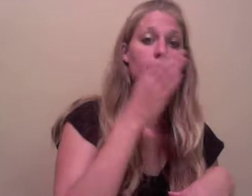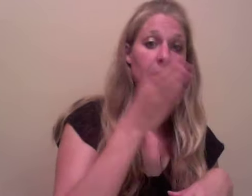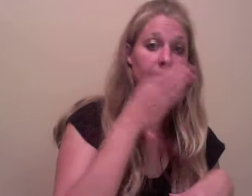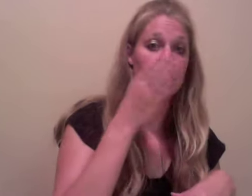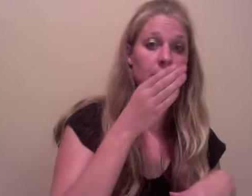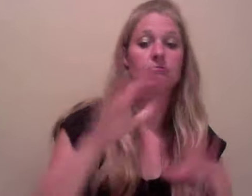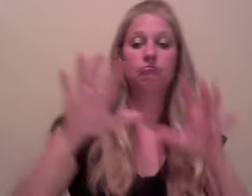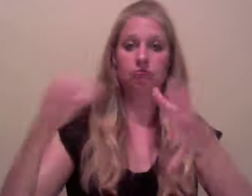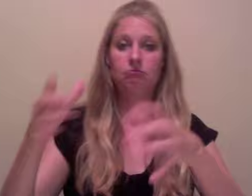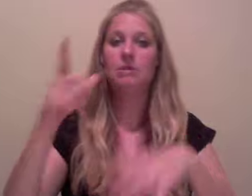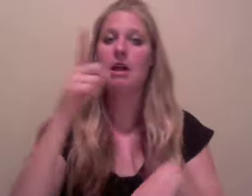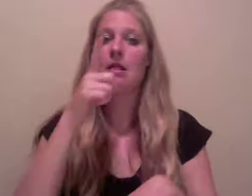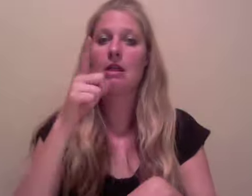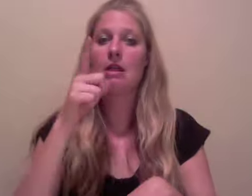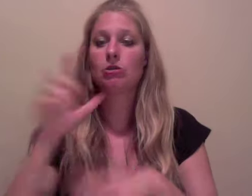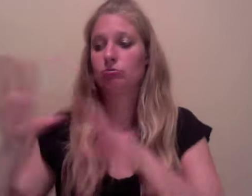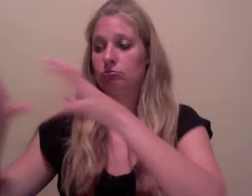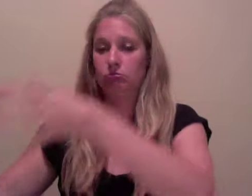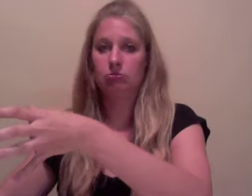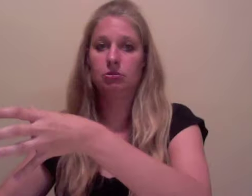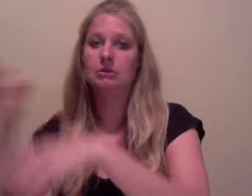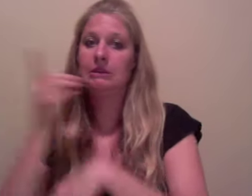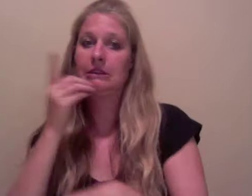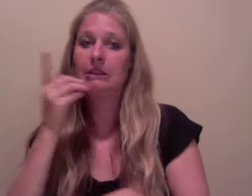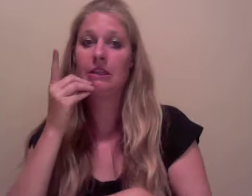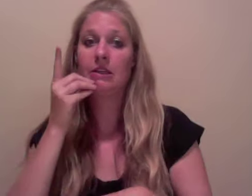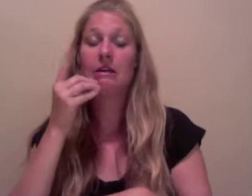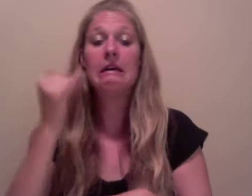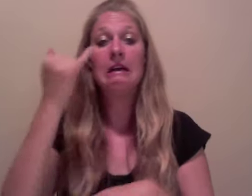do a group for breakfast, like a category for lunch, and then a category for dinner.